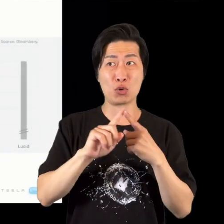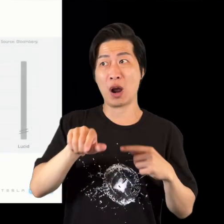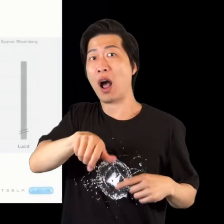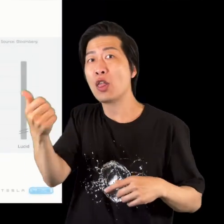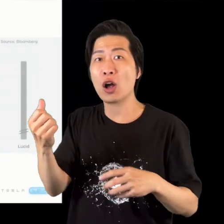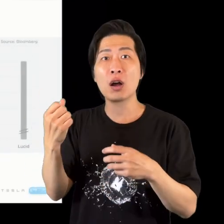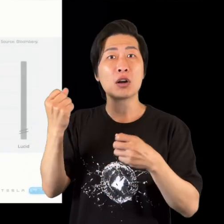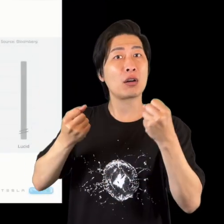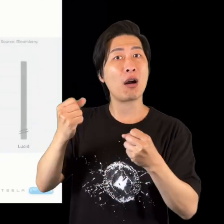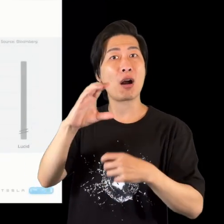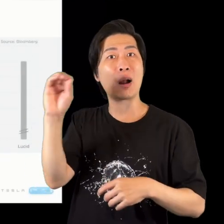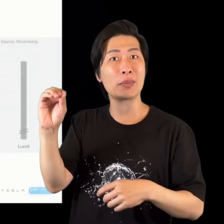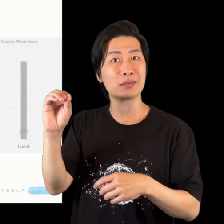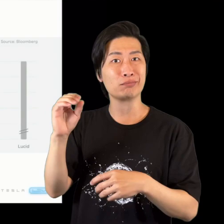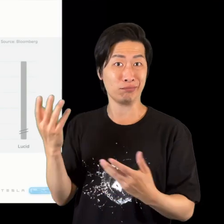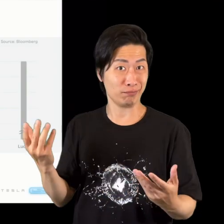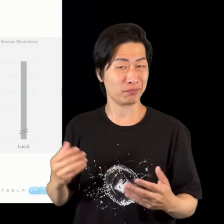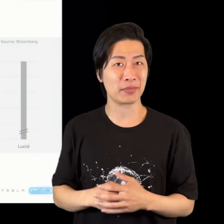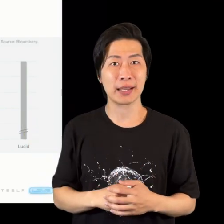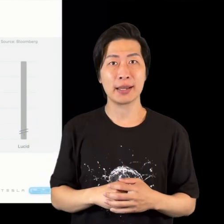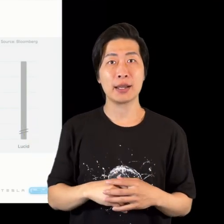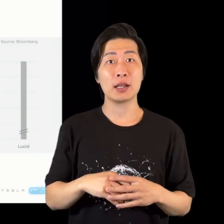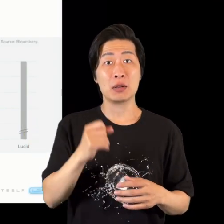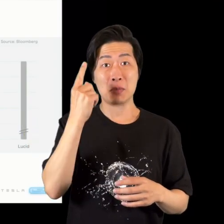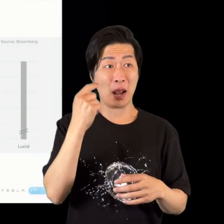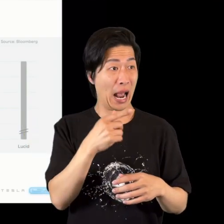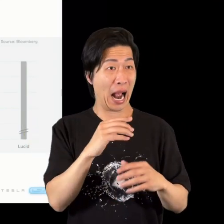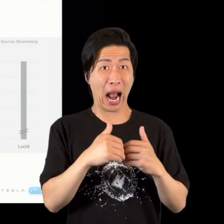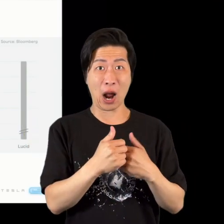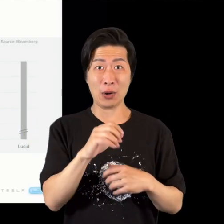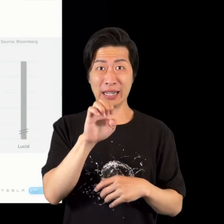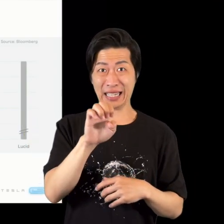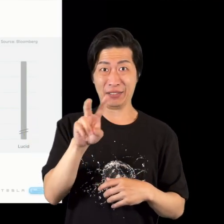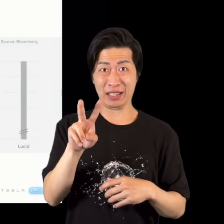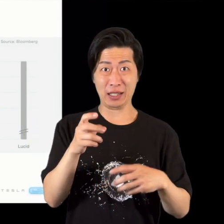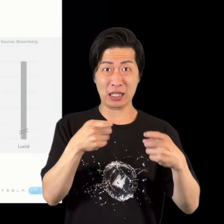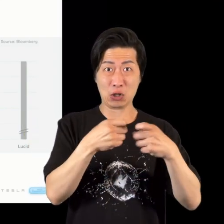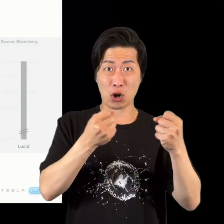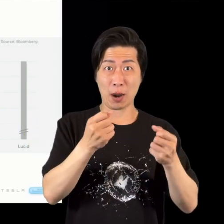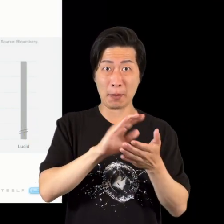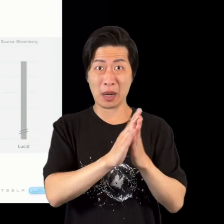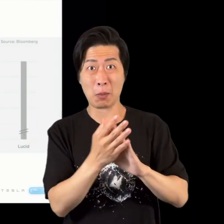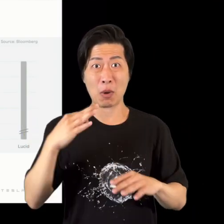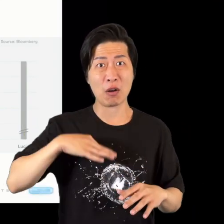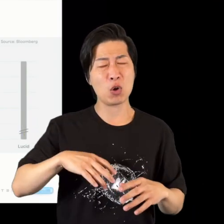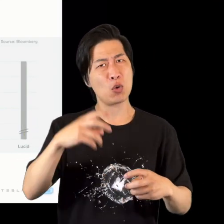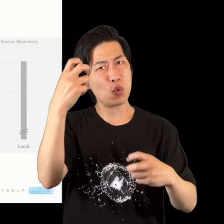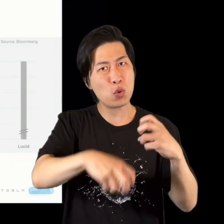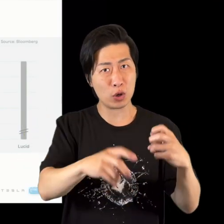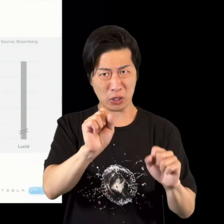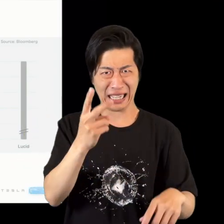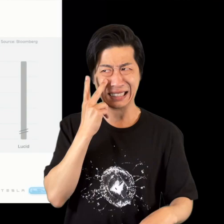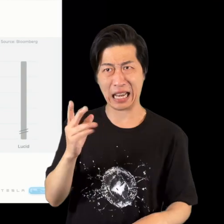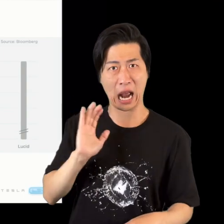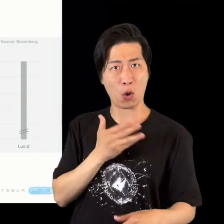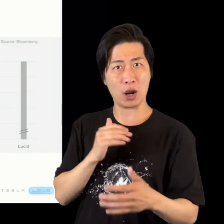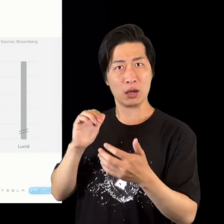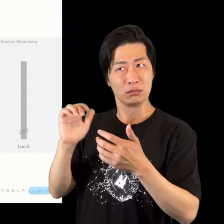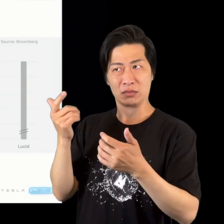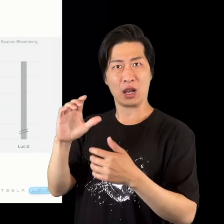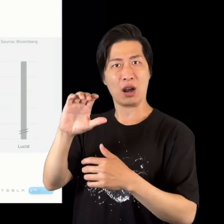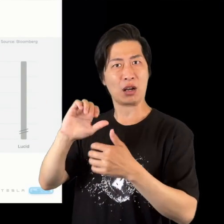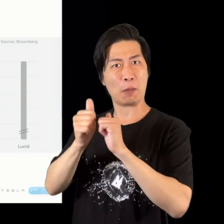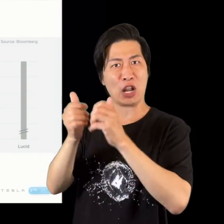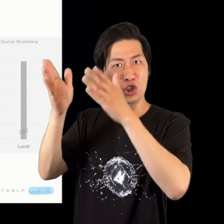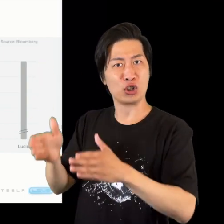Now, making electric vehicles profitably is hard, as illustrated by the difficulty of our competitors. A number of our